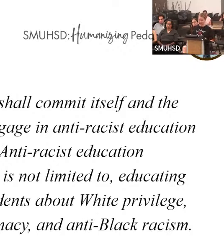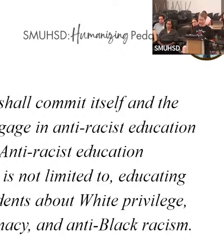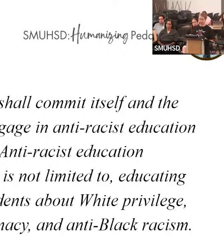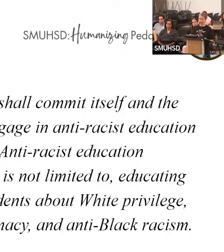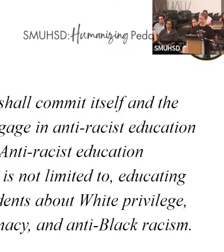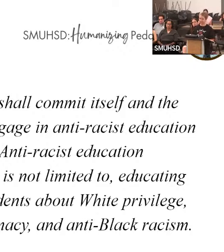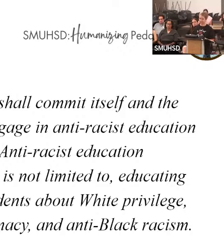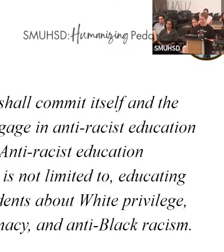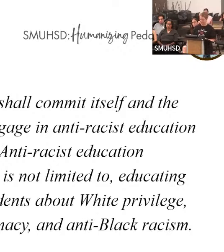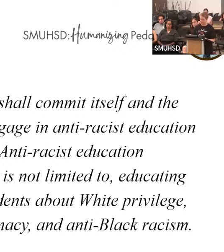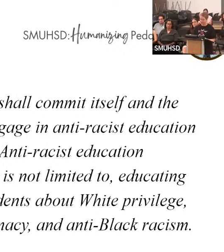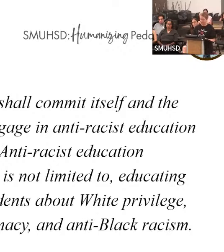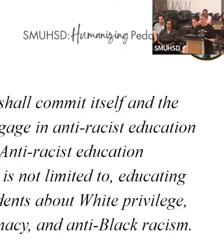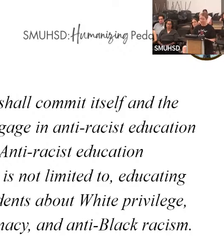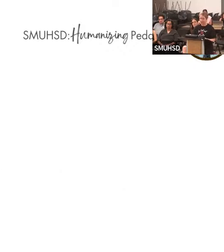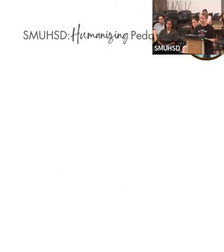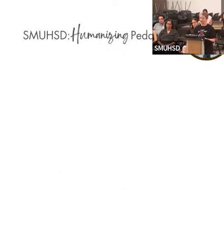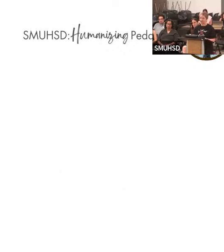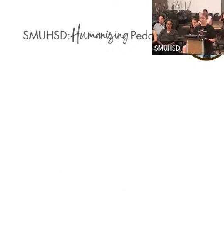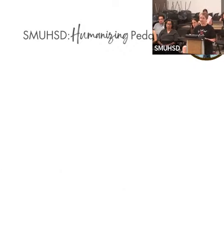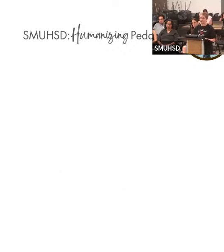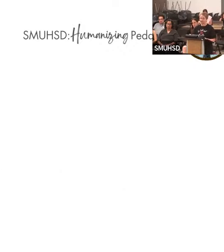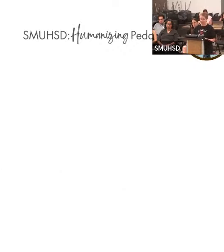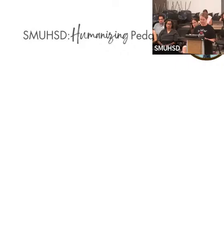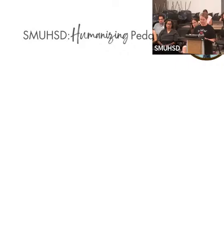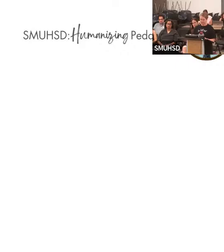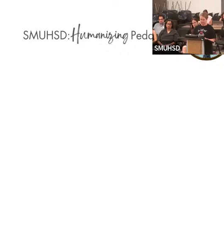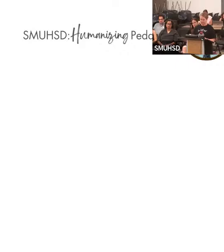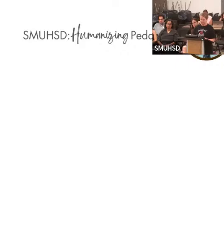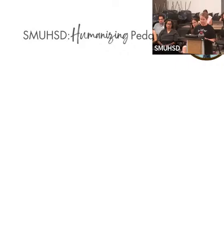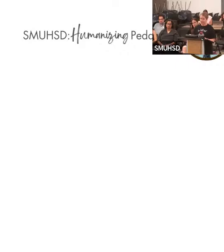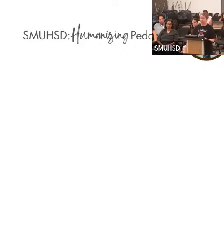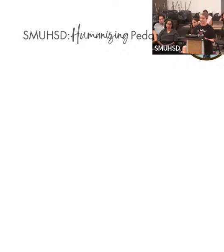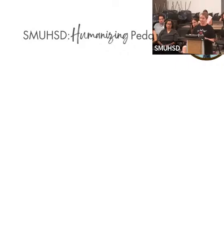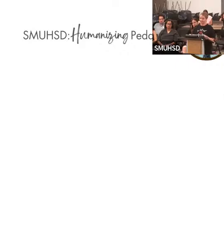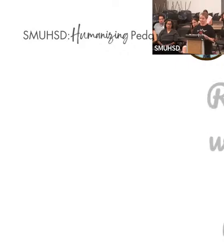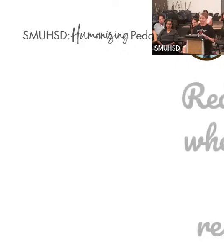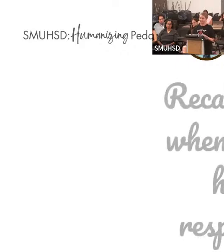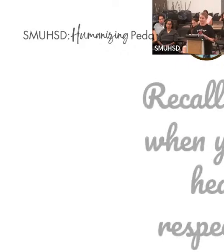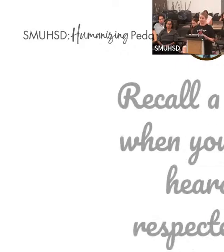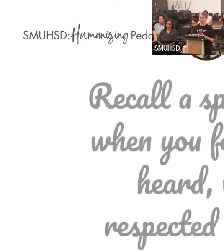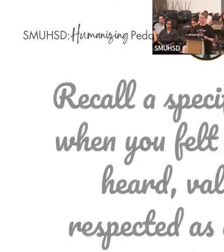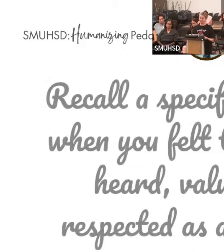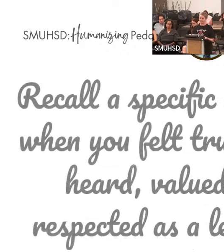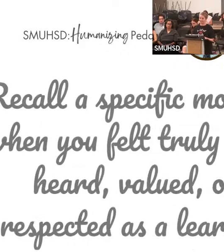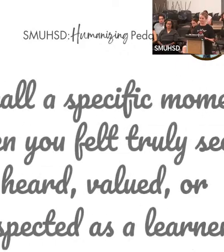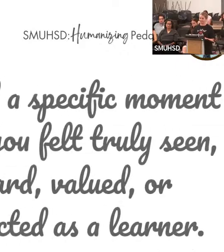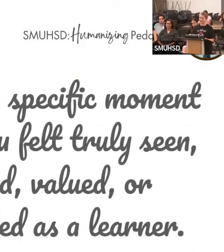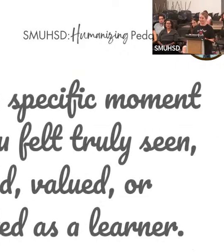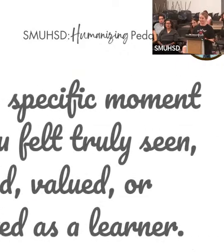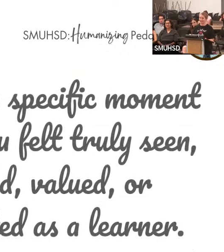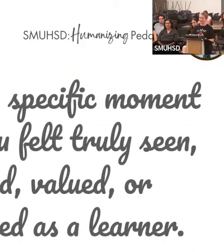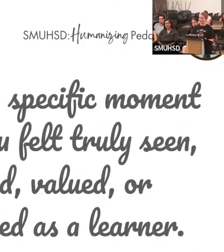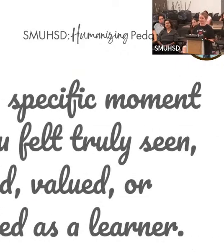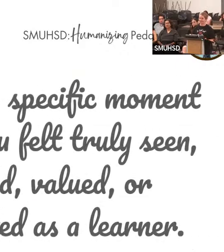board members, we invite you to recall